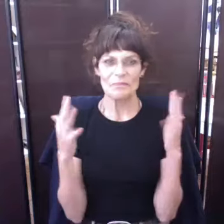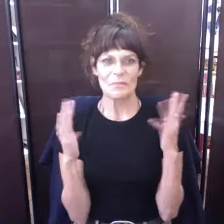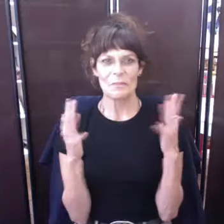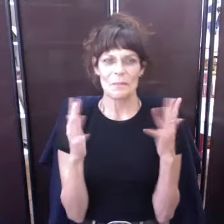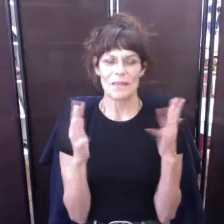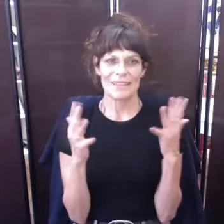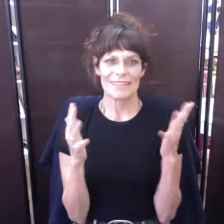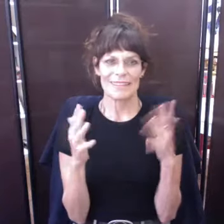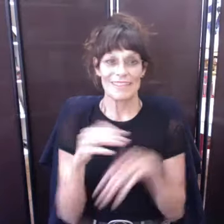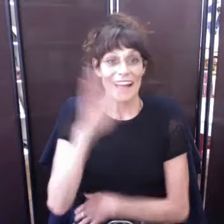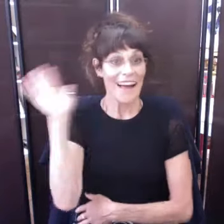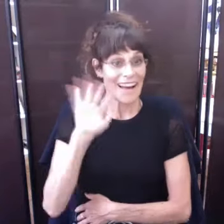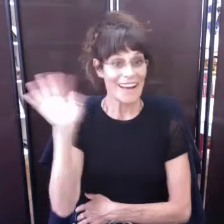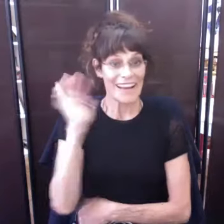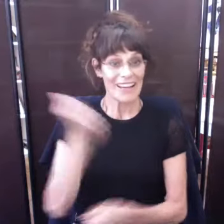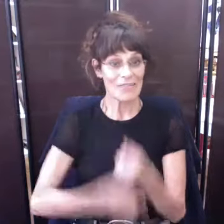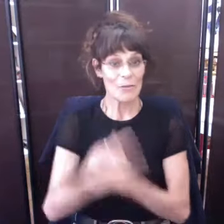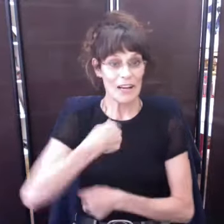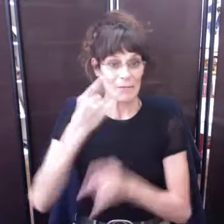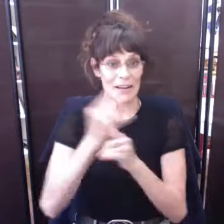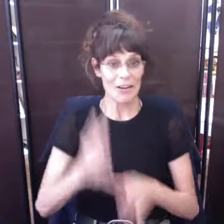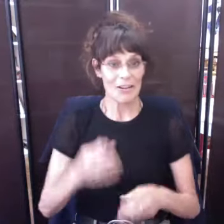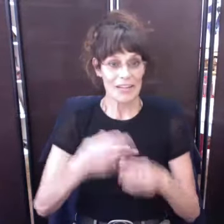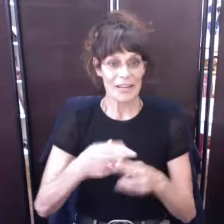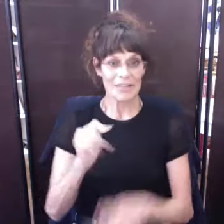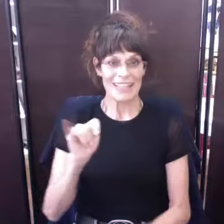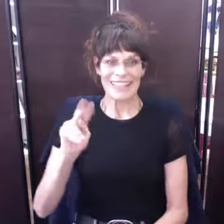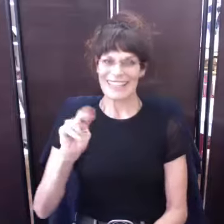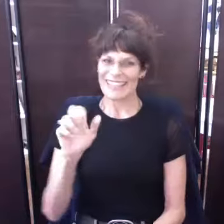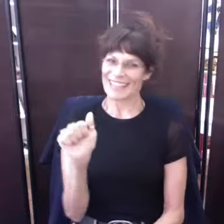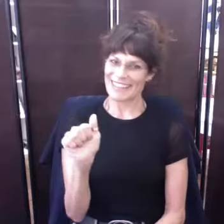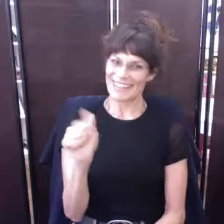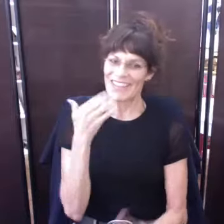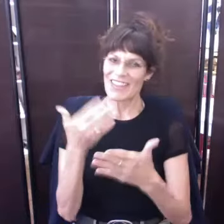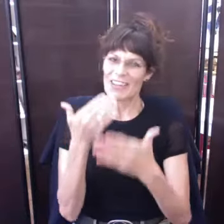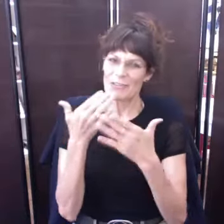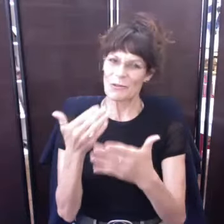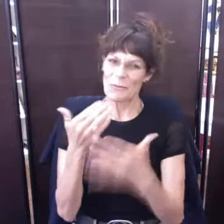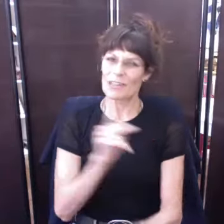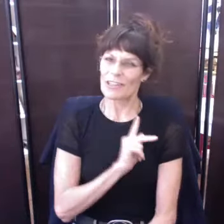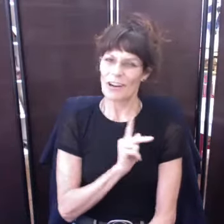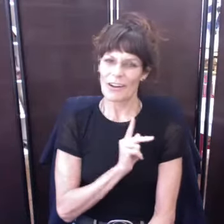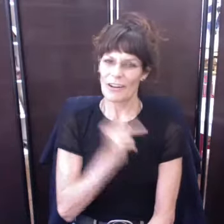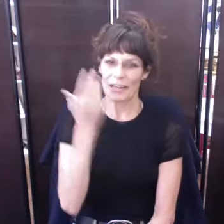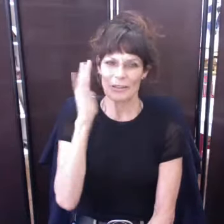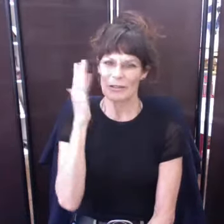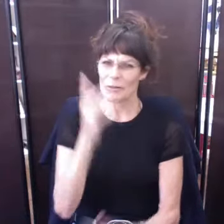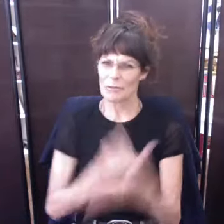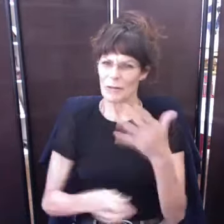Hi guys, hi everybody. I'm an alcoholic. My name is Tina. Thank you so much. Carl, I don't know what I was gonna probably bop you about, but you